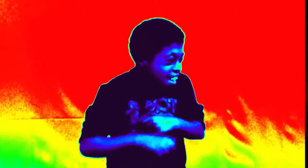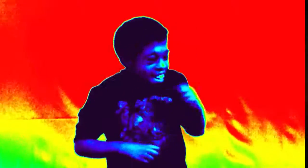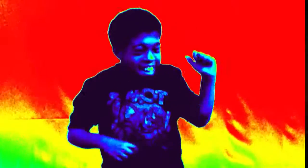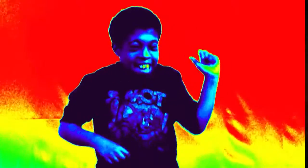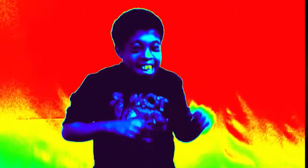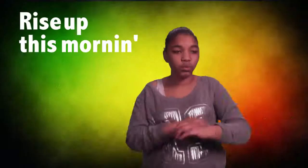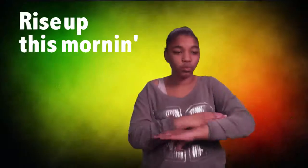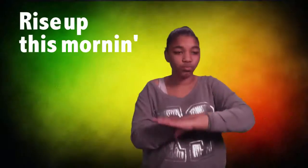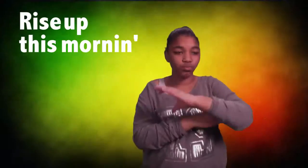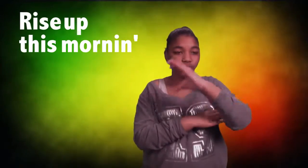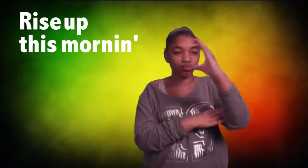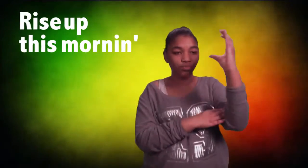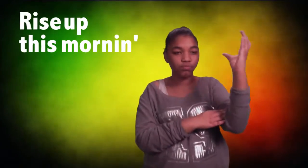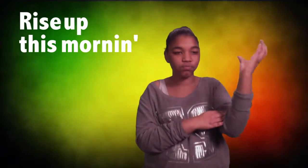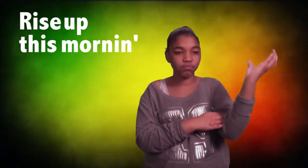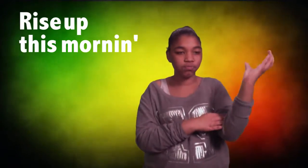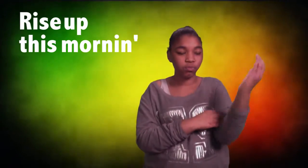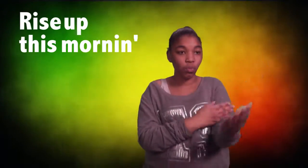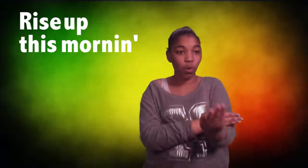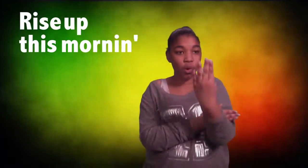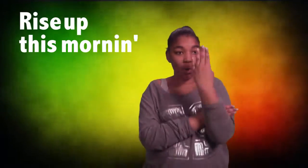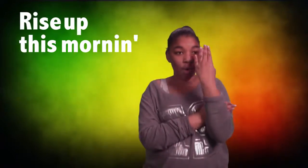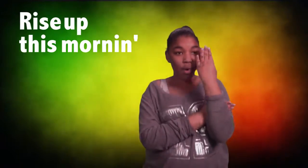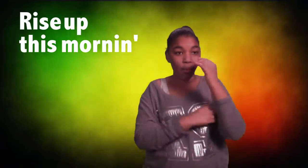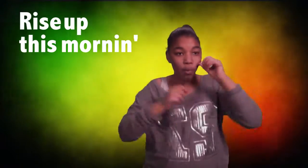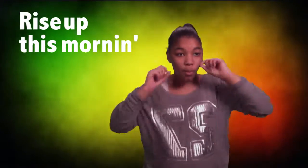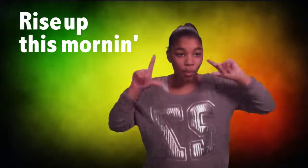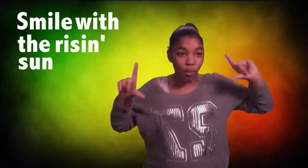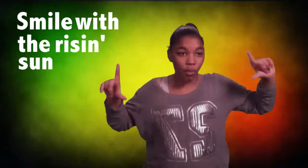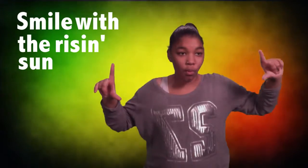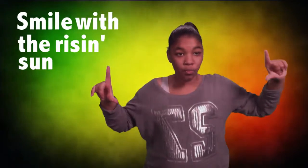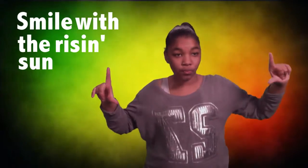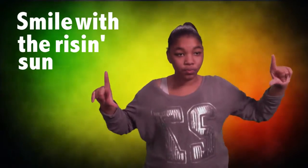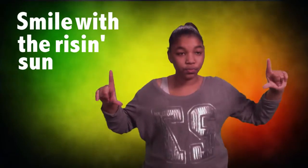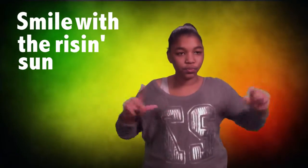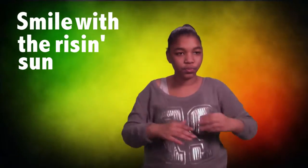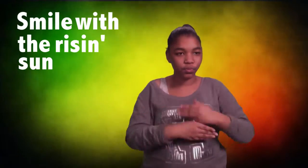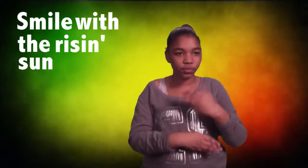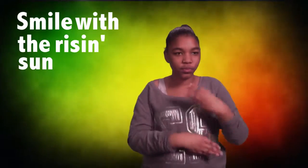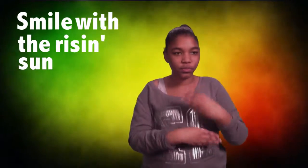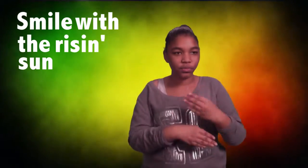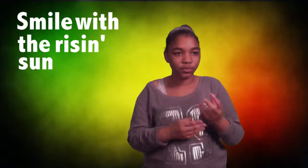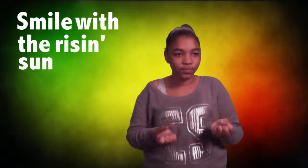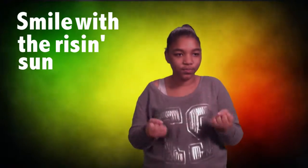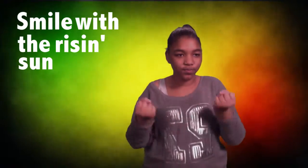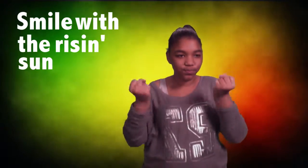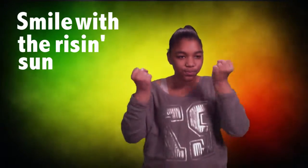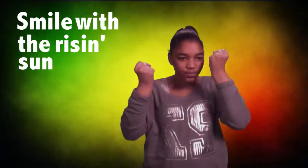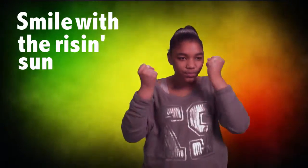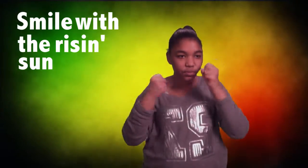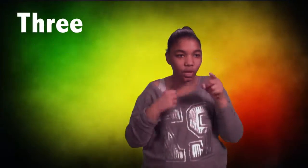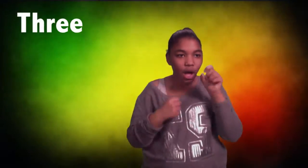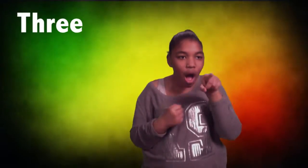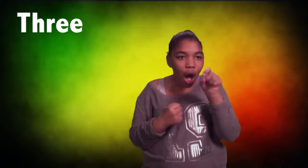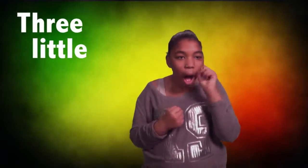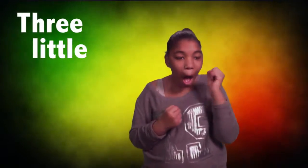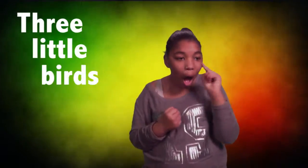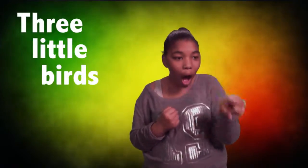Rise up this morning Smile with the rising sun Three little